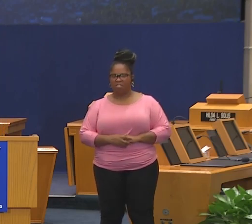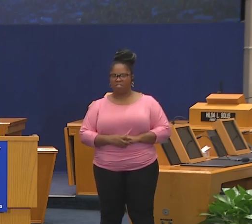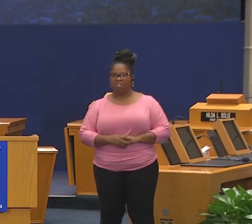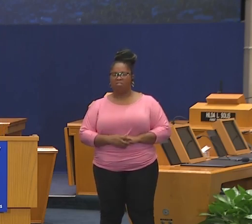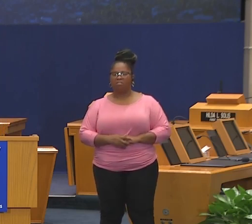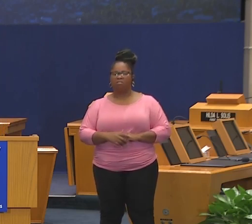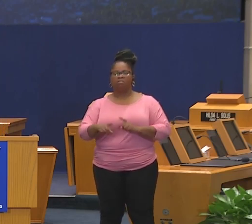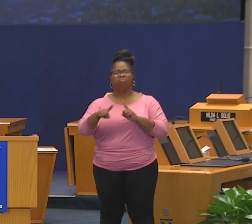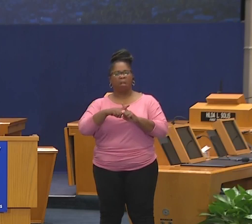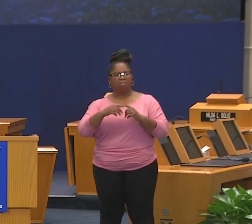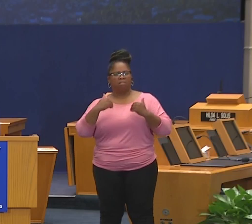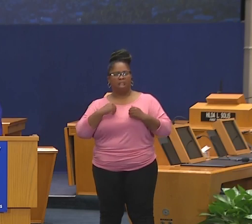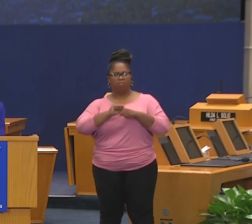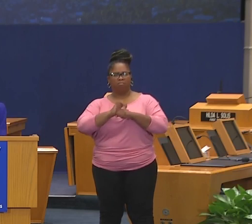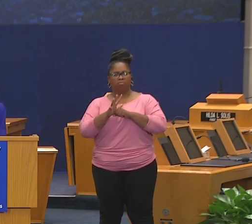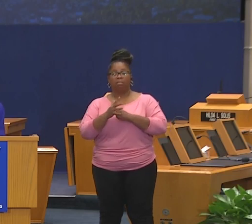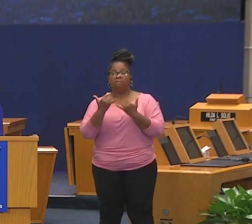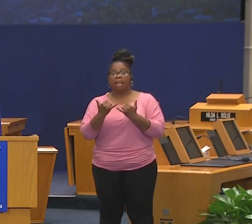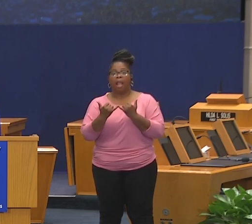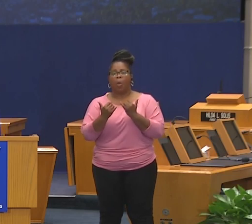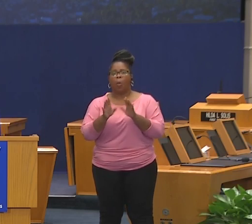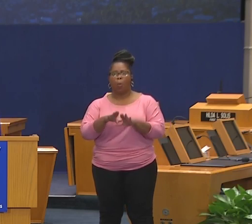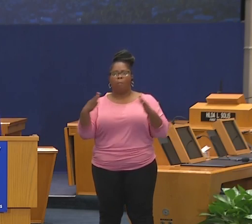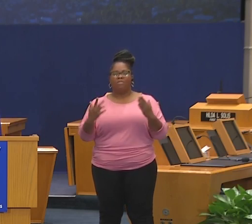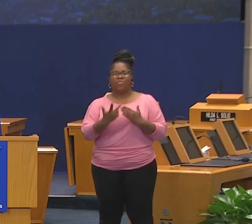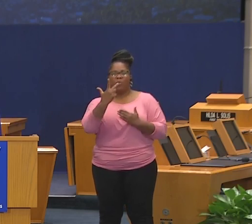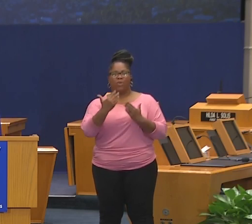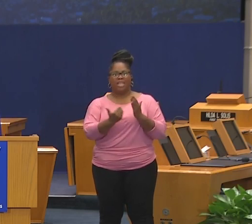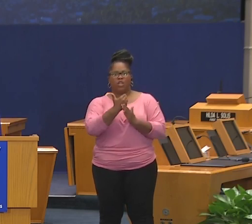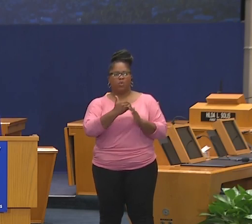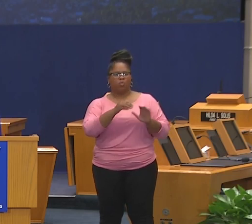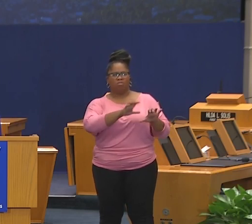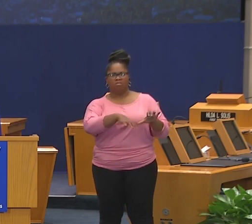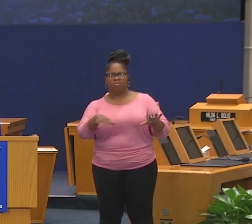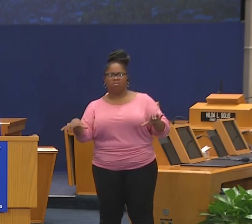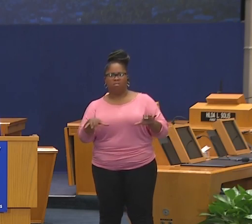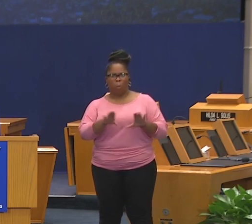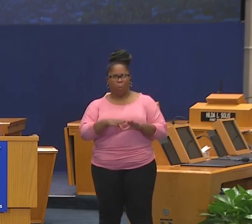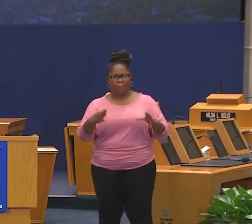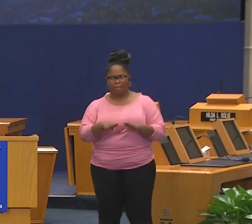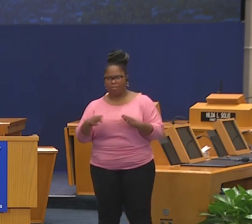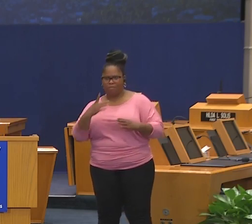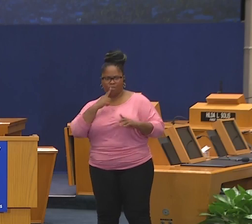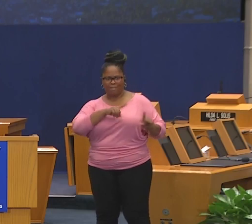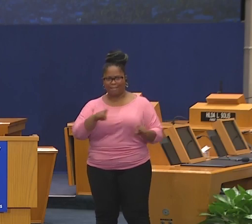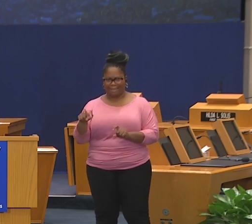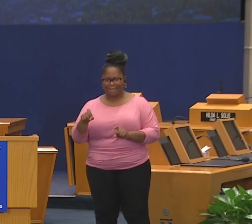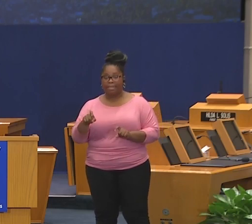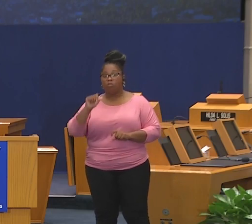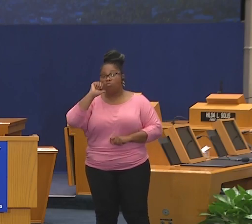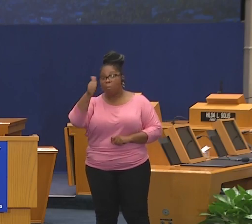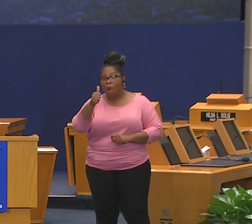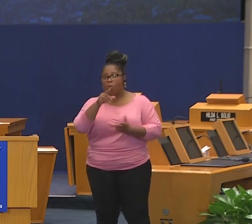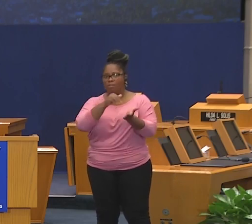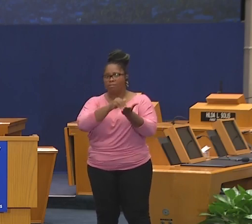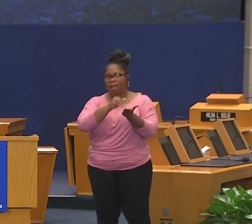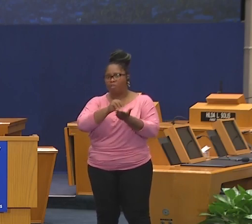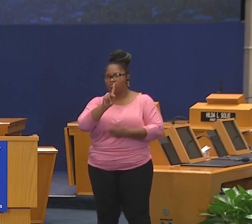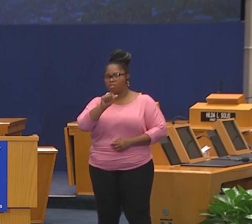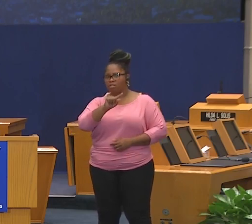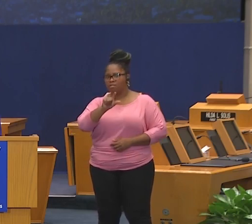this week to increase testing availability for symptomatic individuals. And I know that tomorrow Dr. Kazan will be here